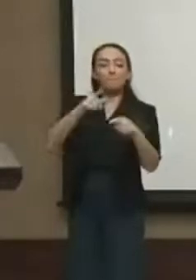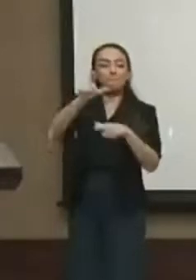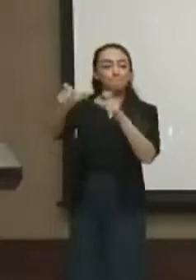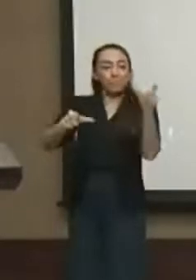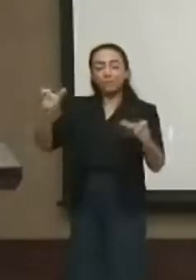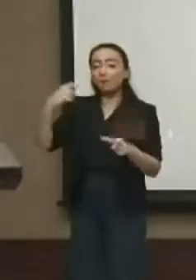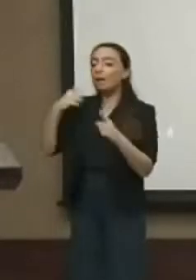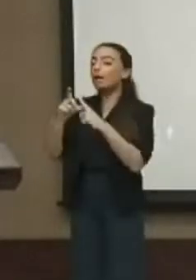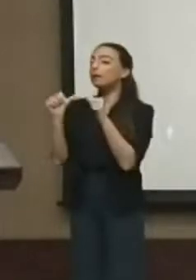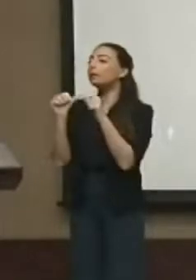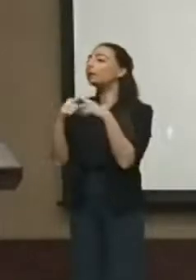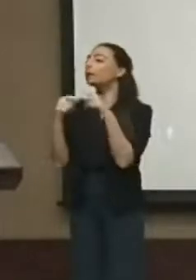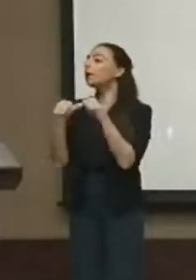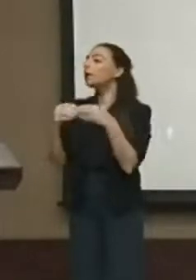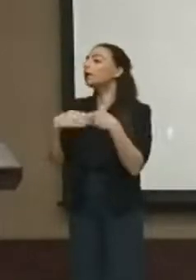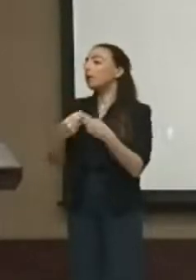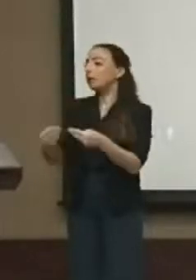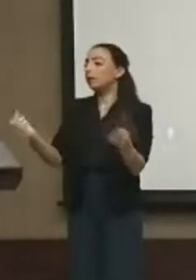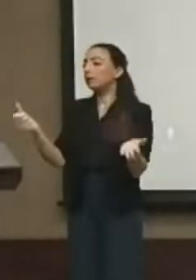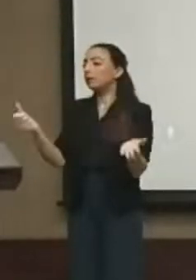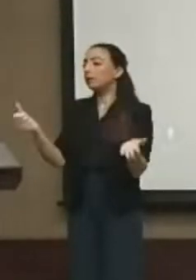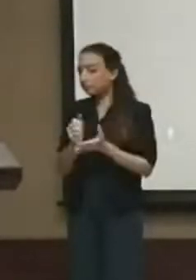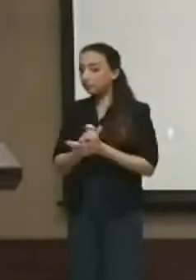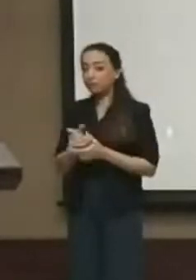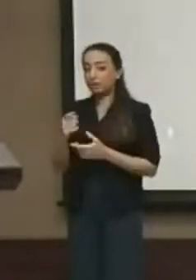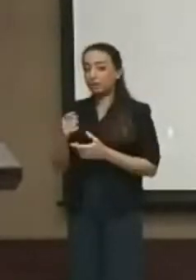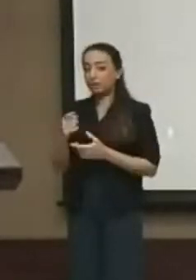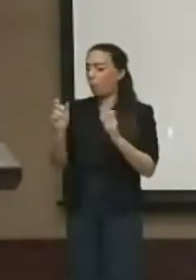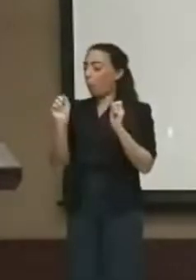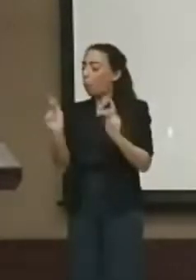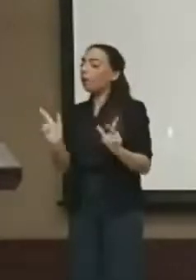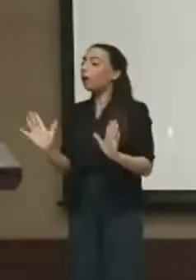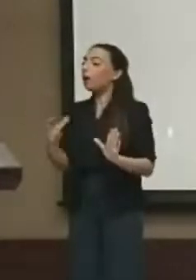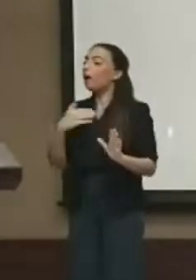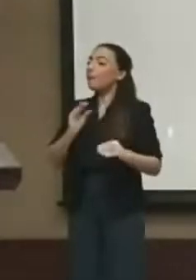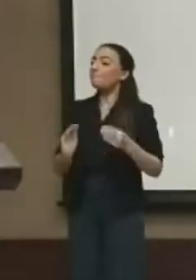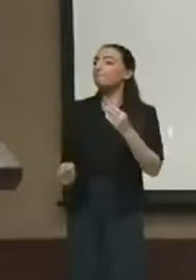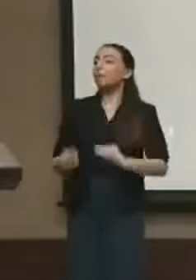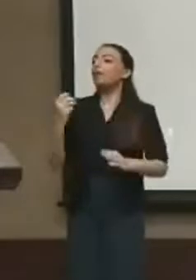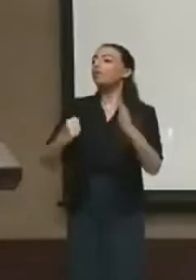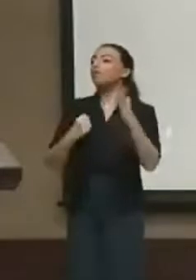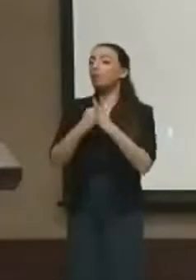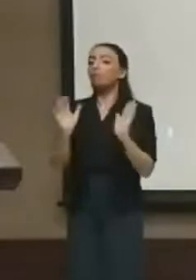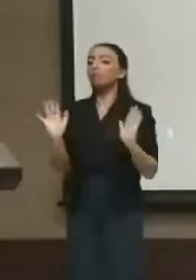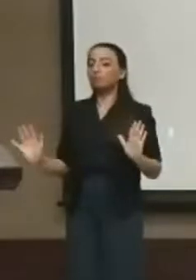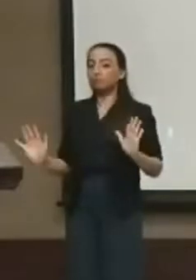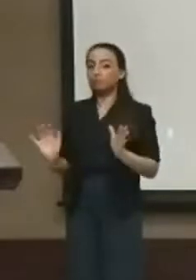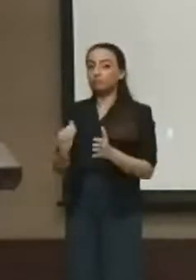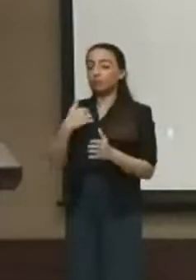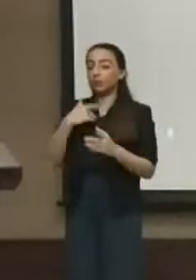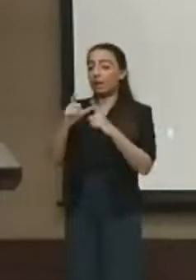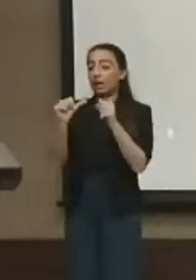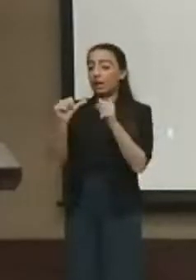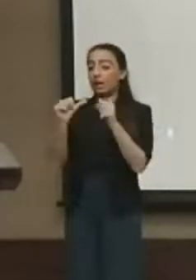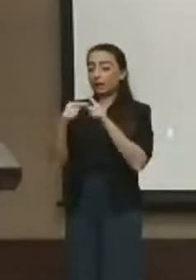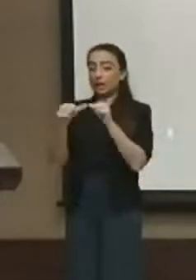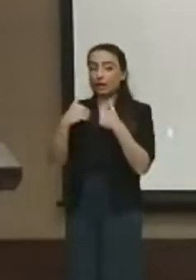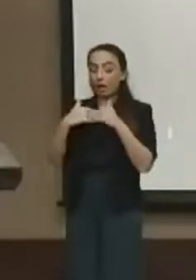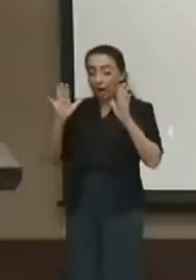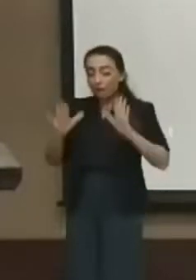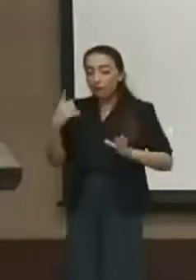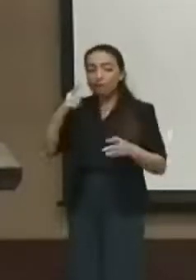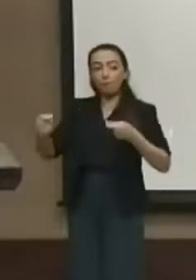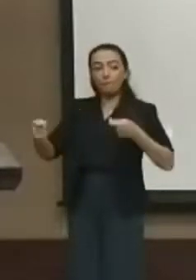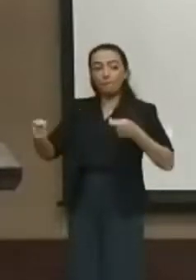to prove that they are not just as good, but they can be better. Once you had data, there was enough evidence for businesses